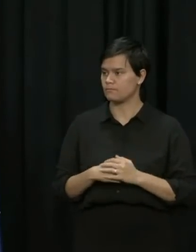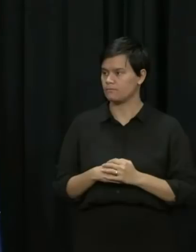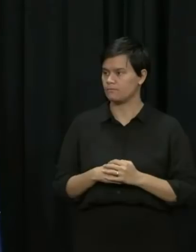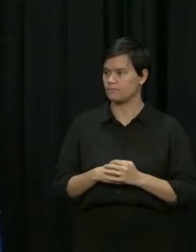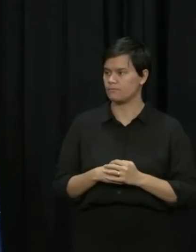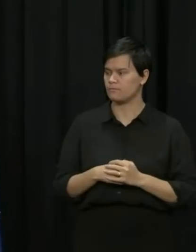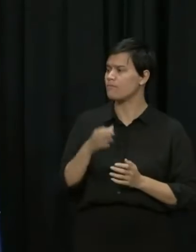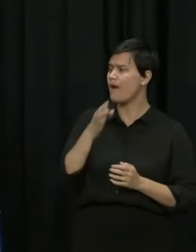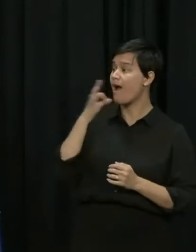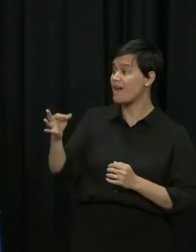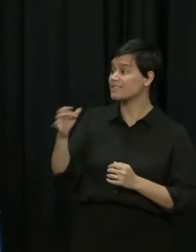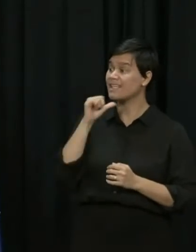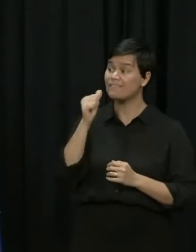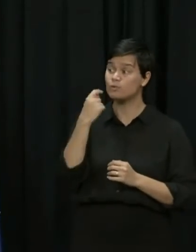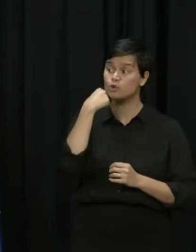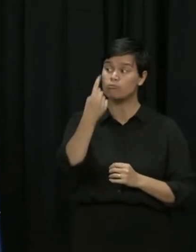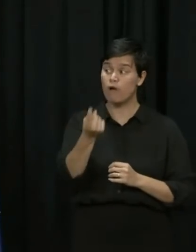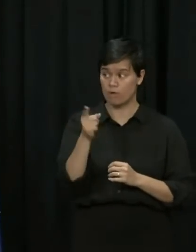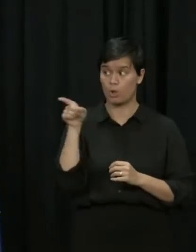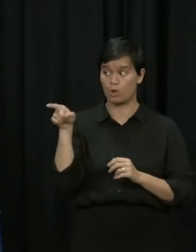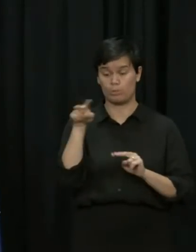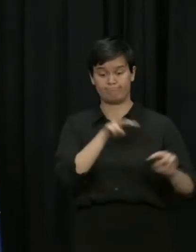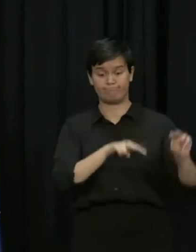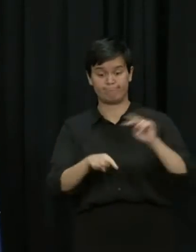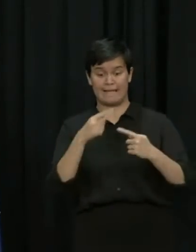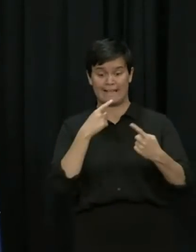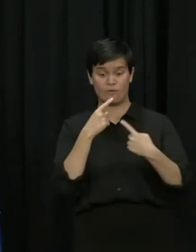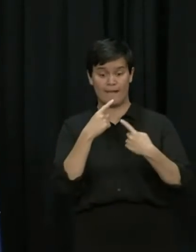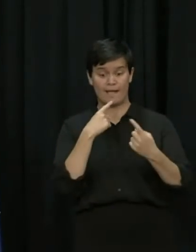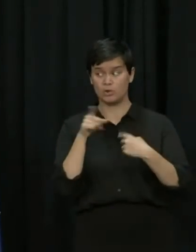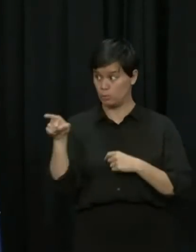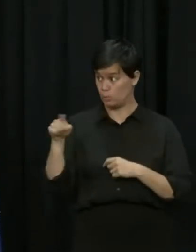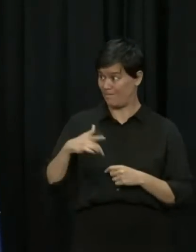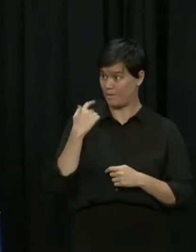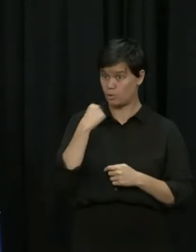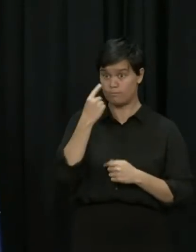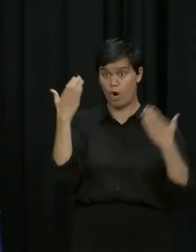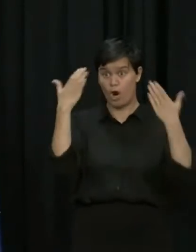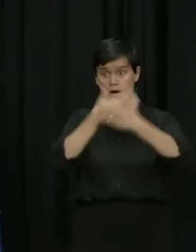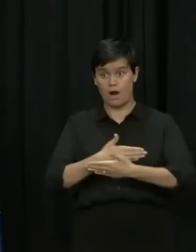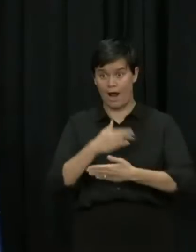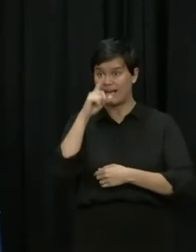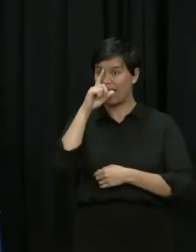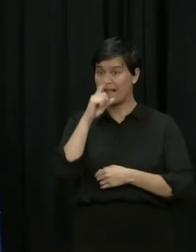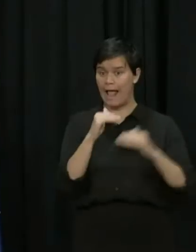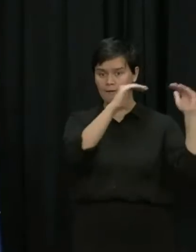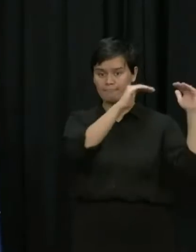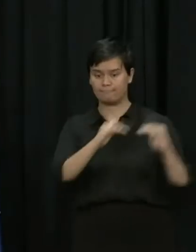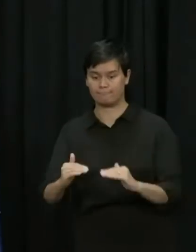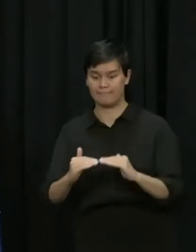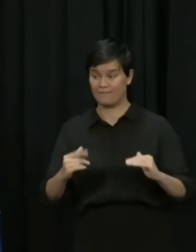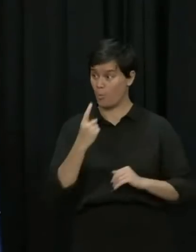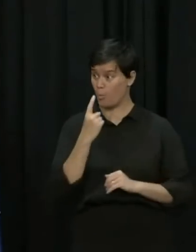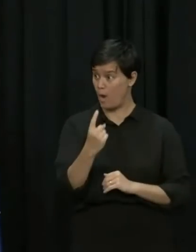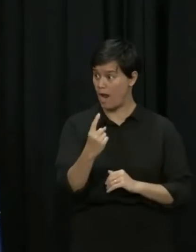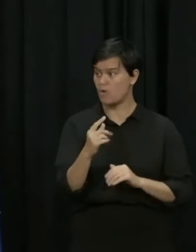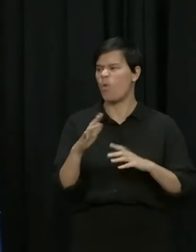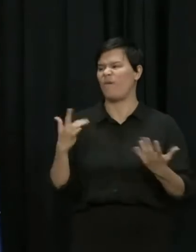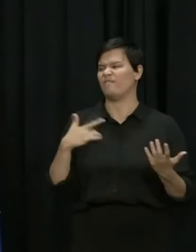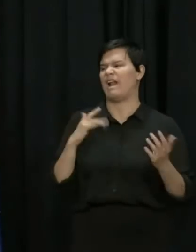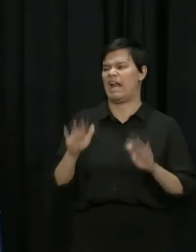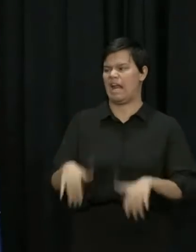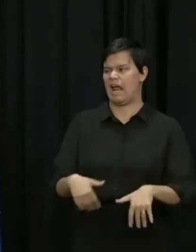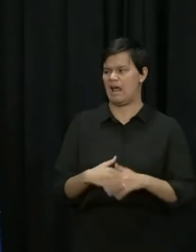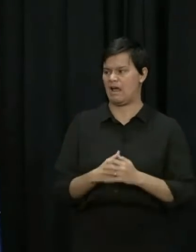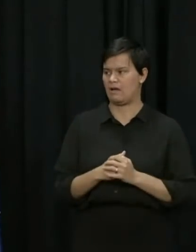it could actually be lifted tomorrow night, or the earliest it could be lifted would be Tuesday night? A couple of the things